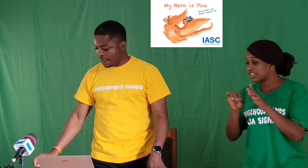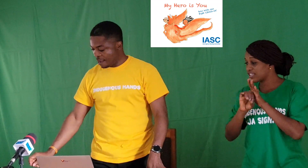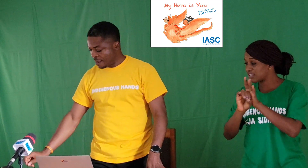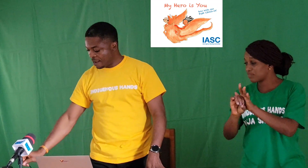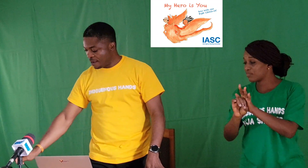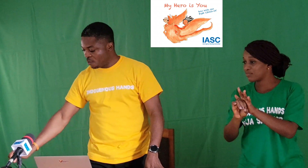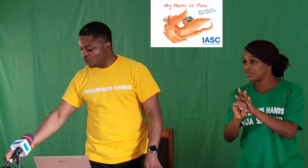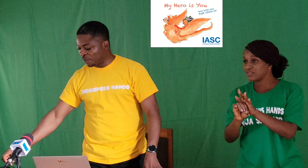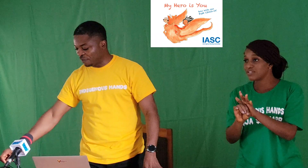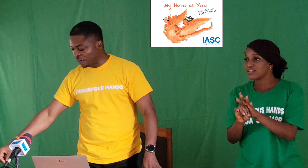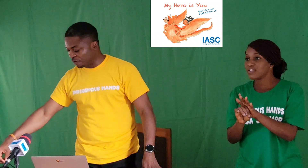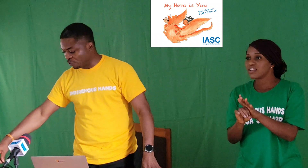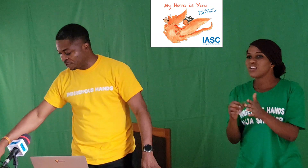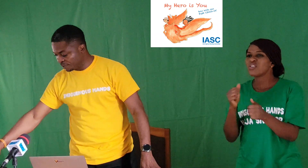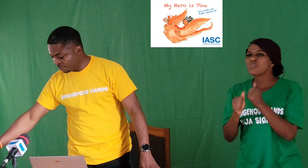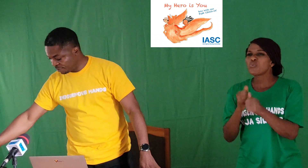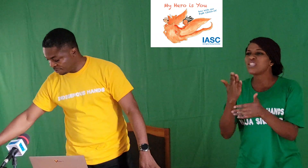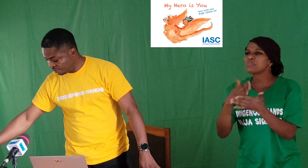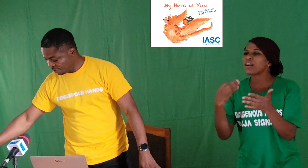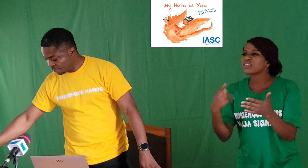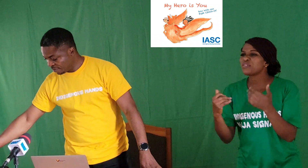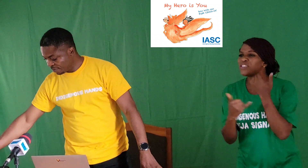where? Which part of the country?